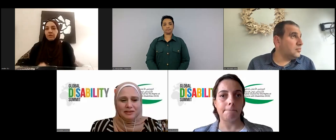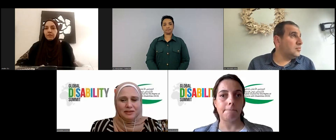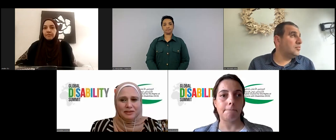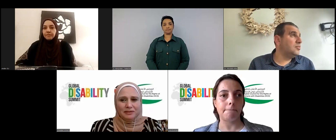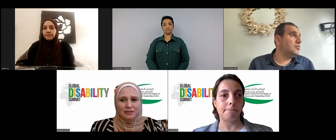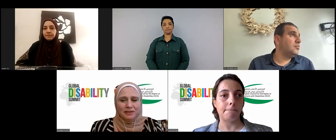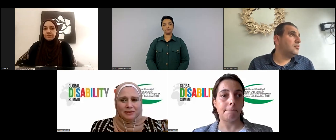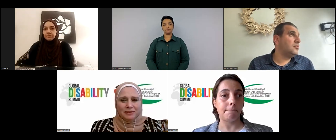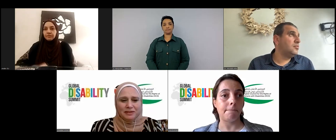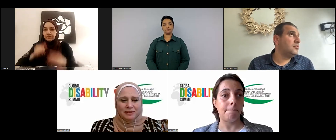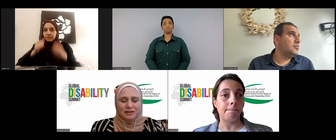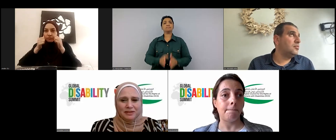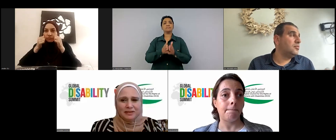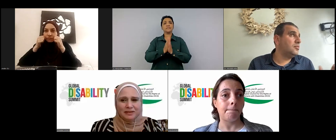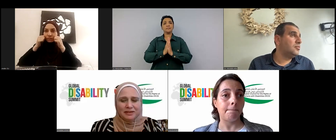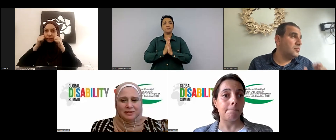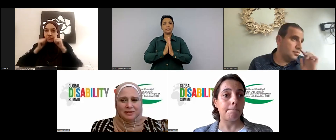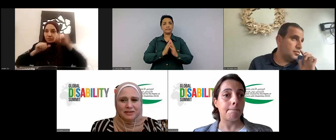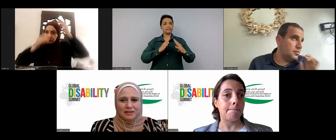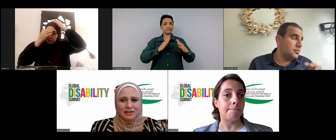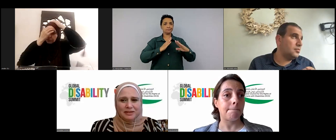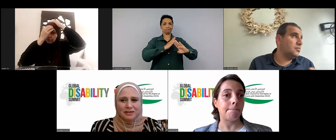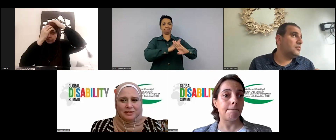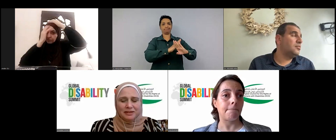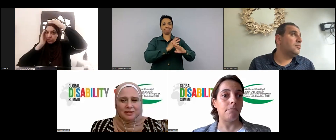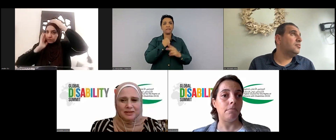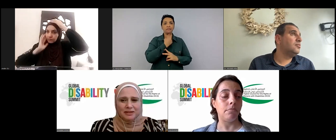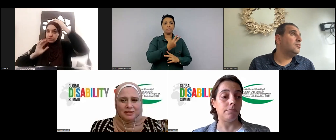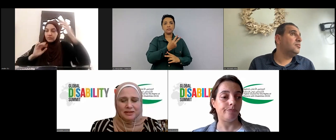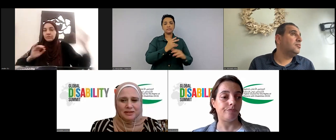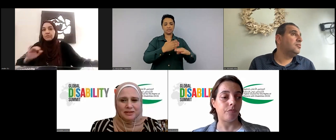If we can mute Mustafa, because the voiceover.